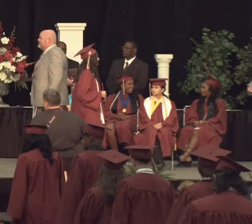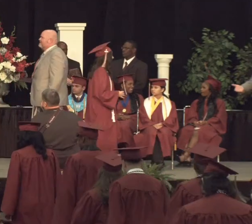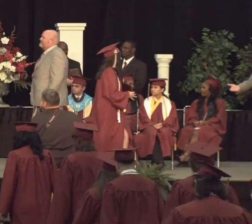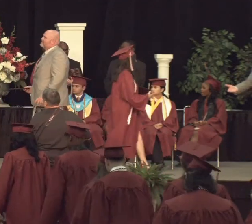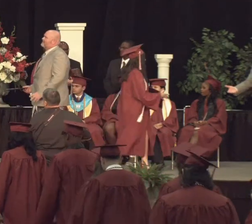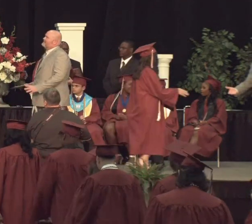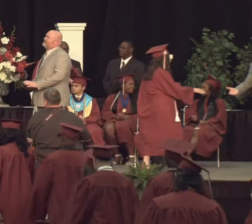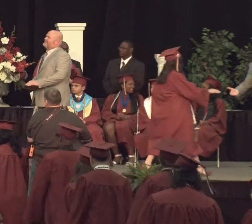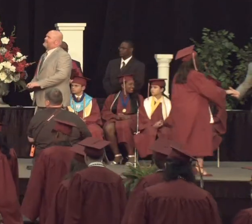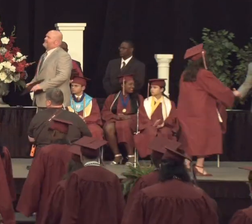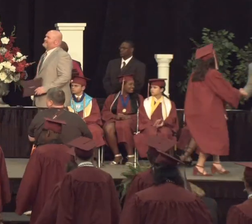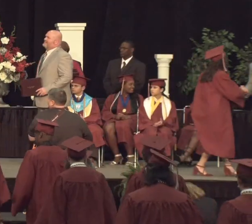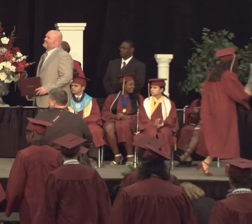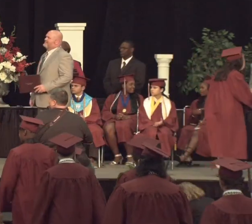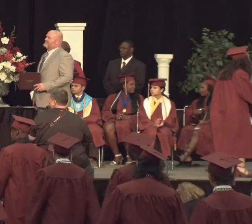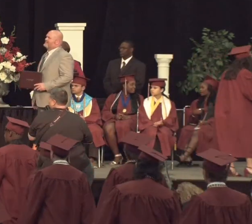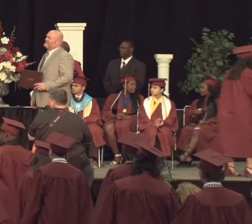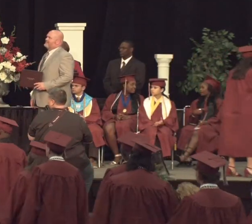Jayon Sim.